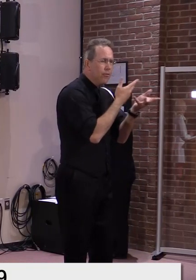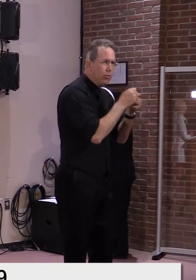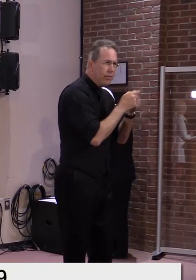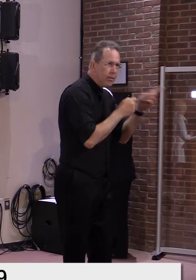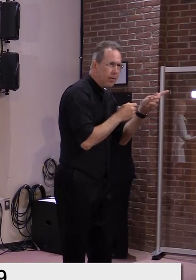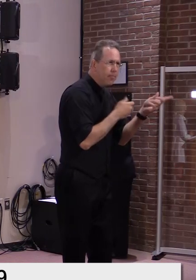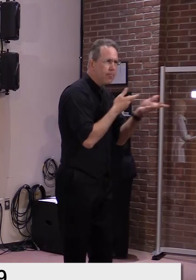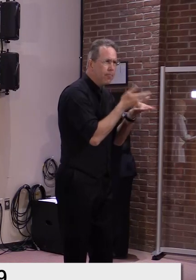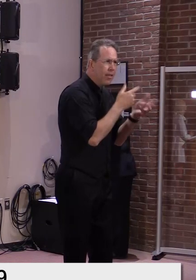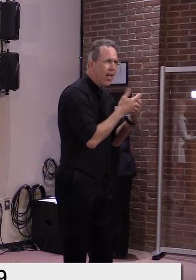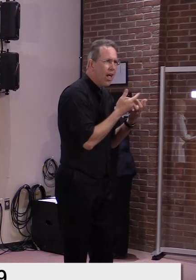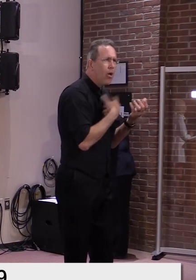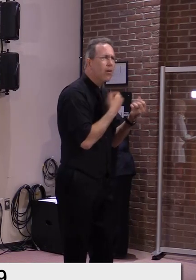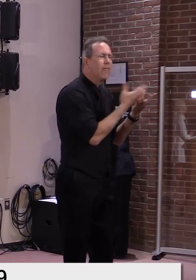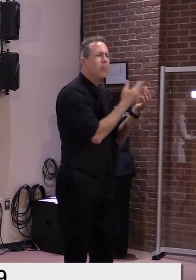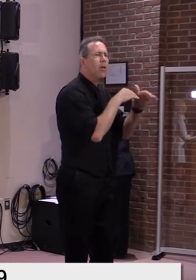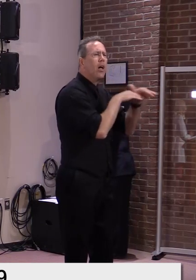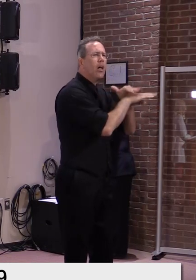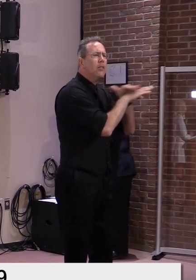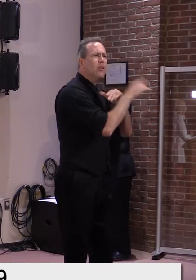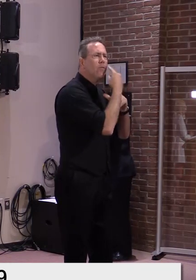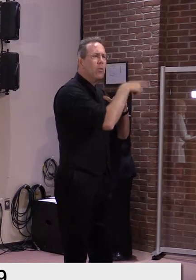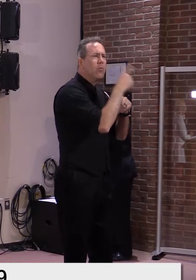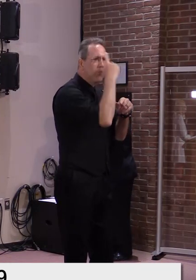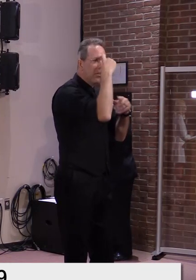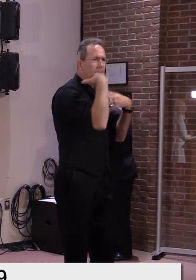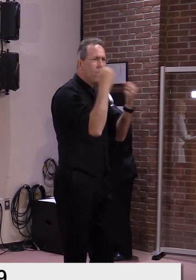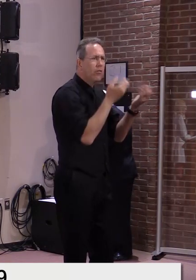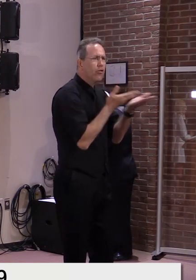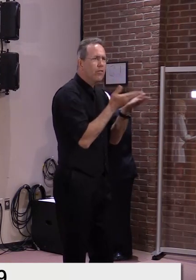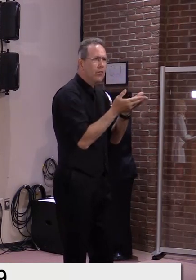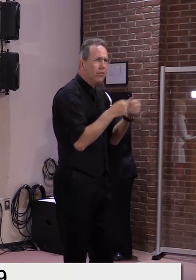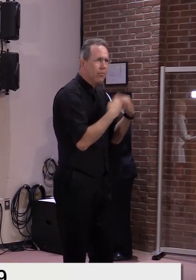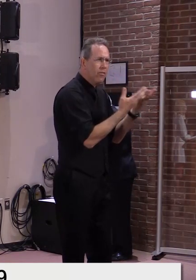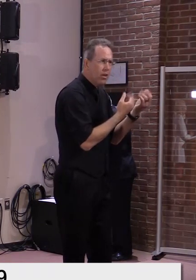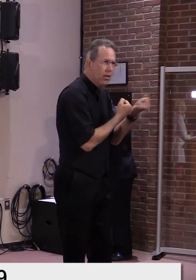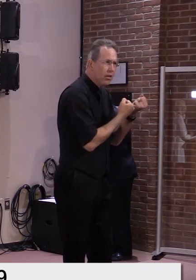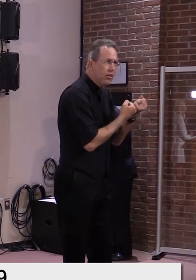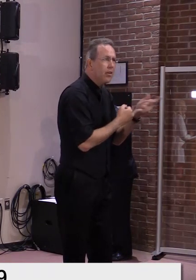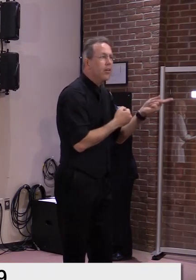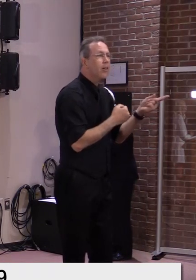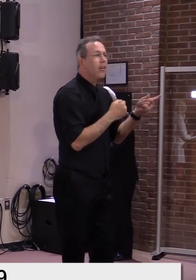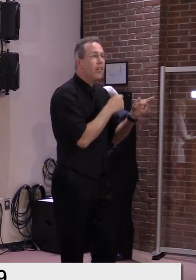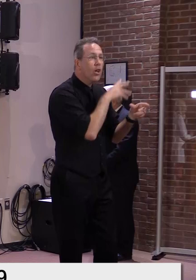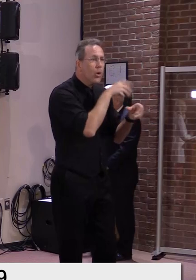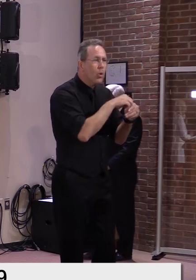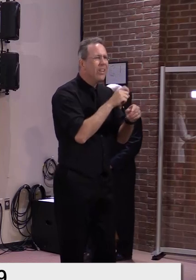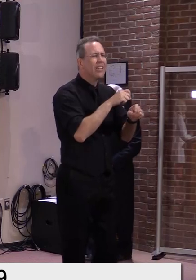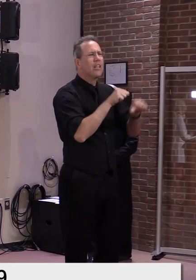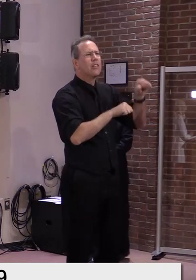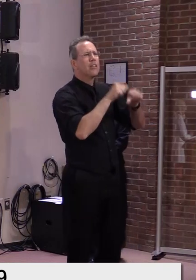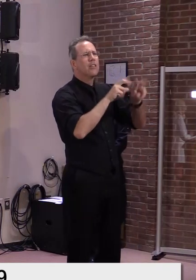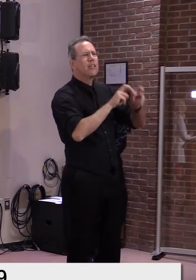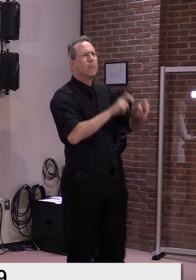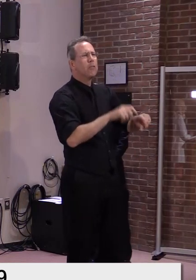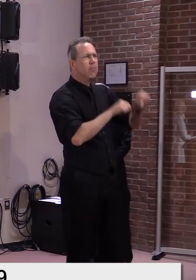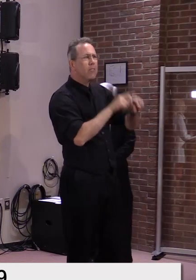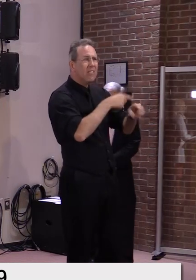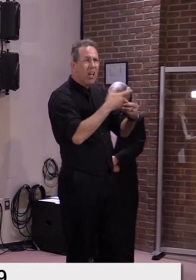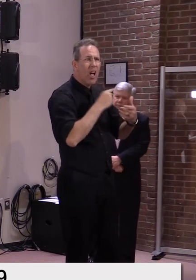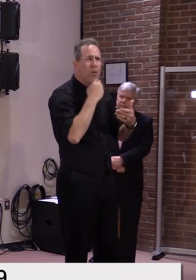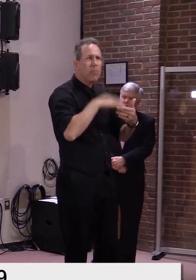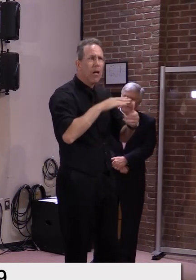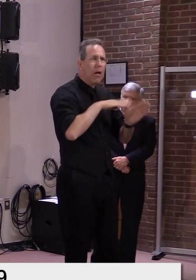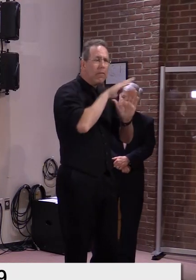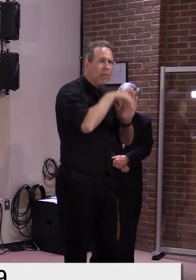have access to mental health treatment and supports. That includes assessment as well. Given the